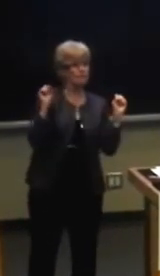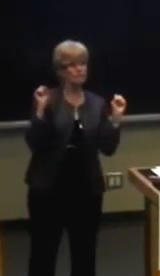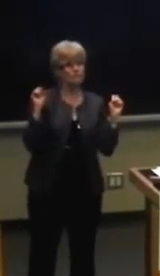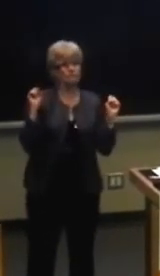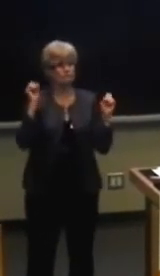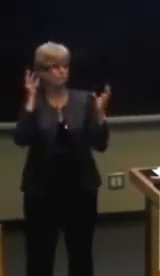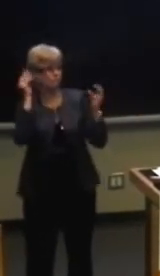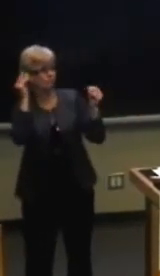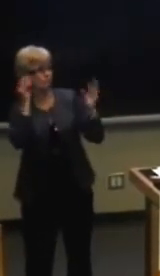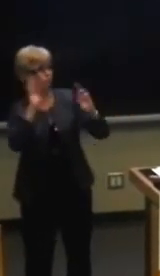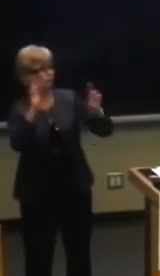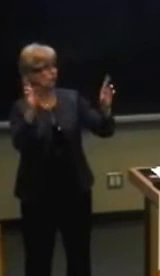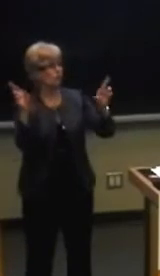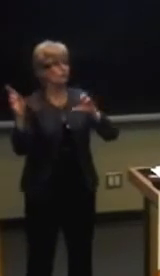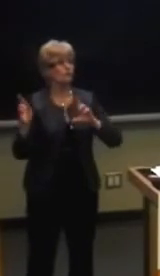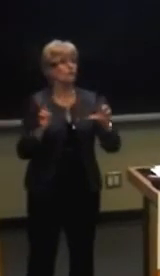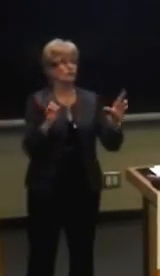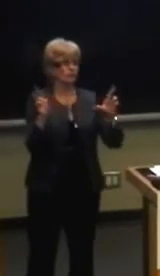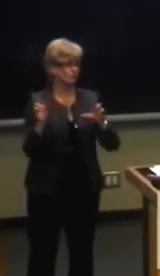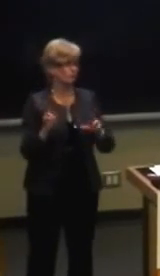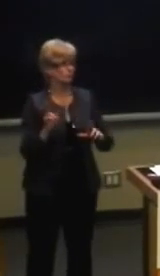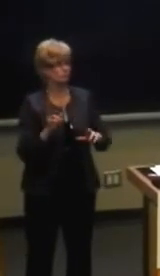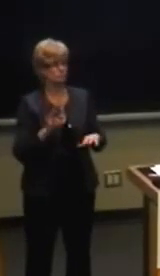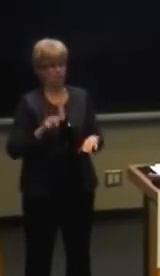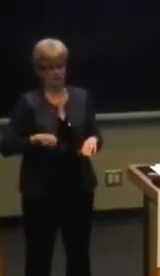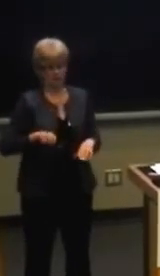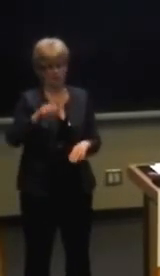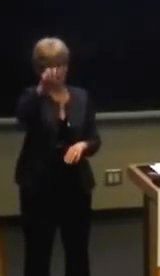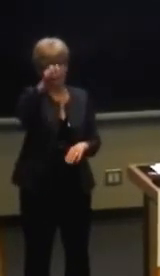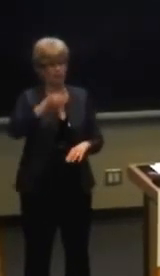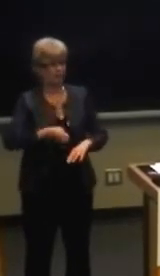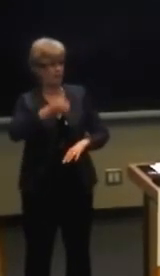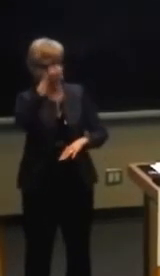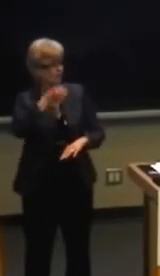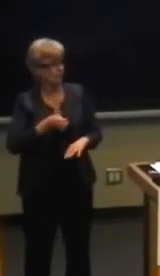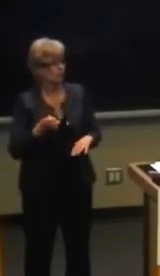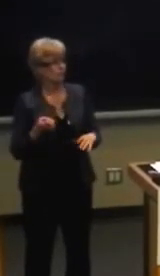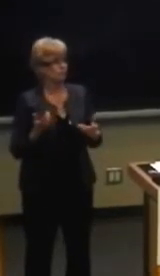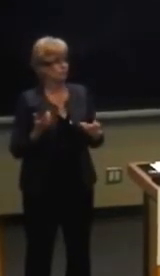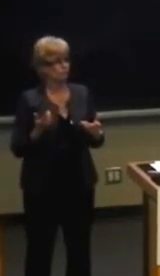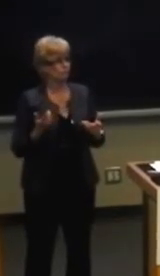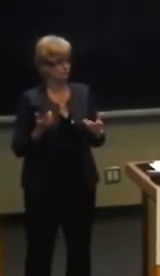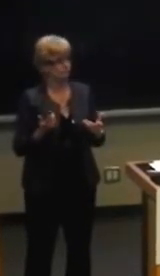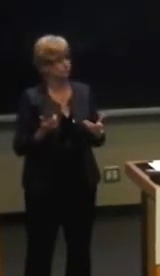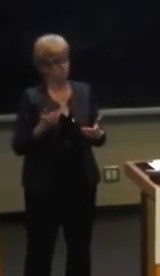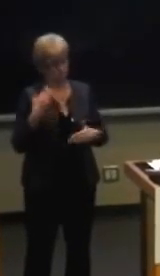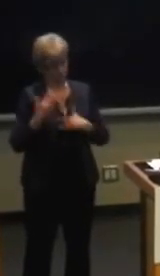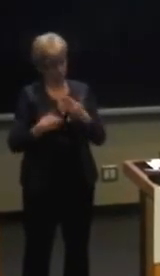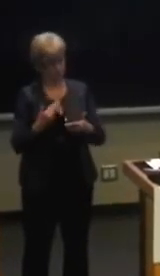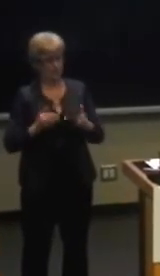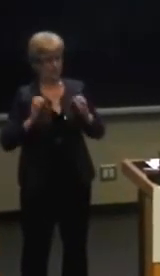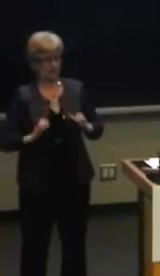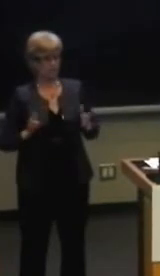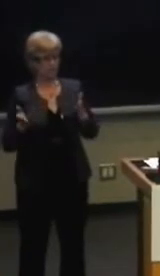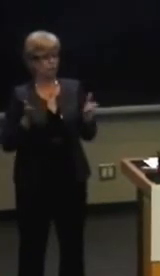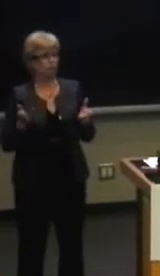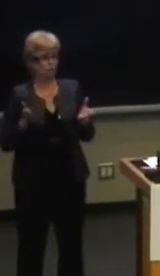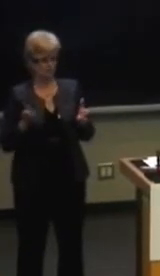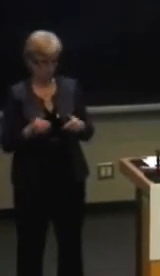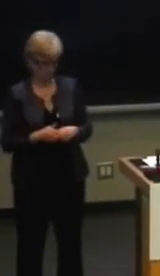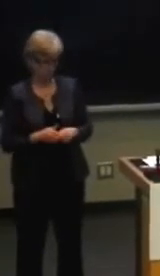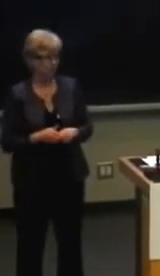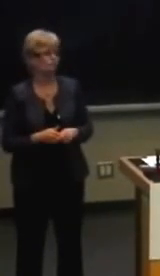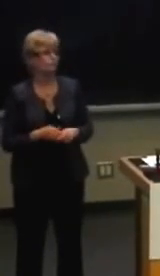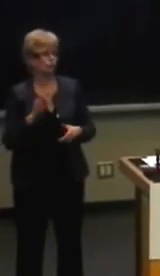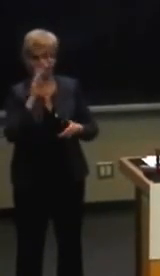the information's right, the kit's all working, all the escalators and elevators working, and truly be proactive in offering customer service. So it'll take a little while to